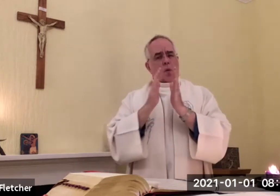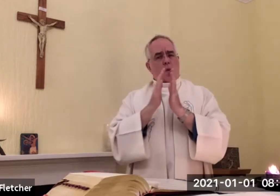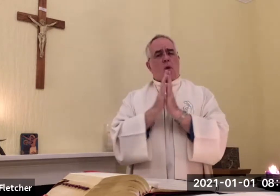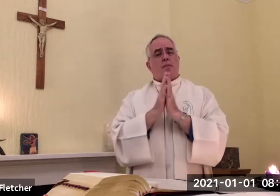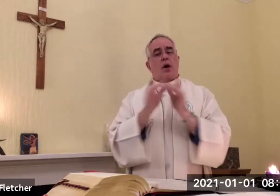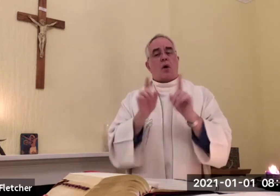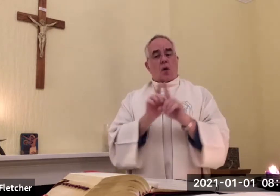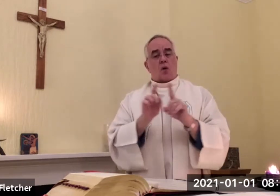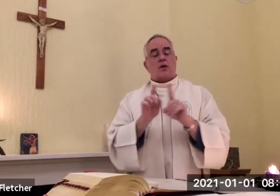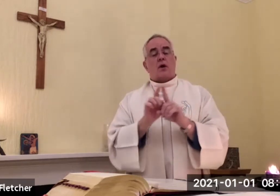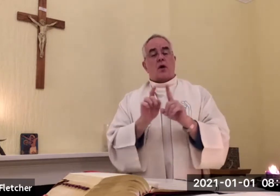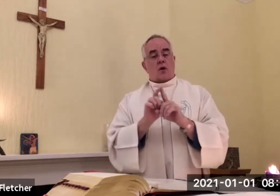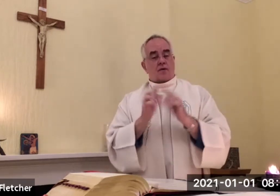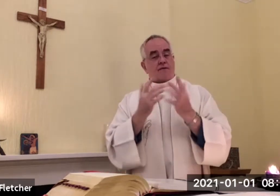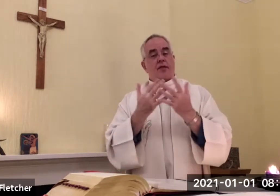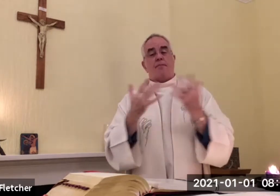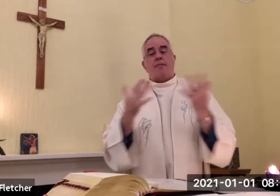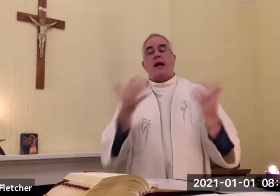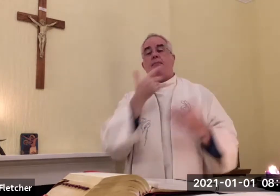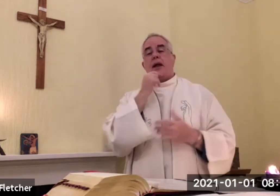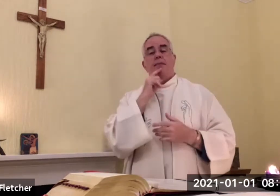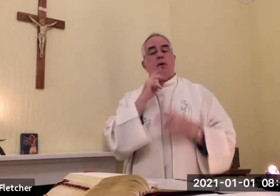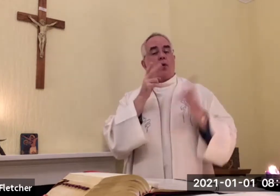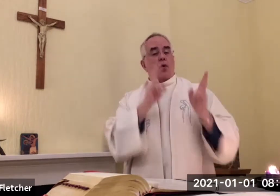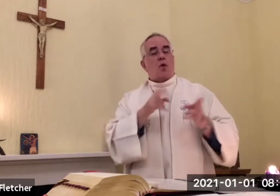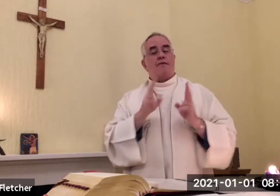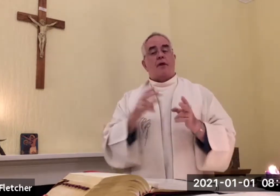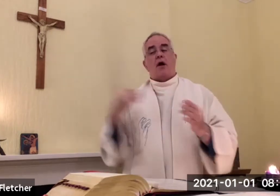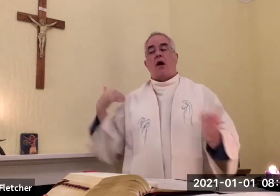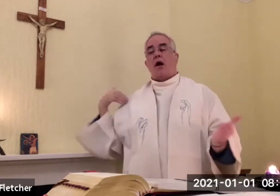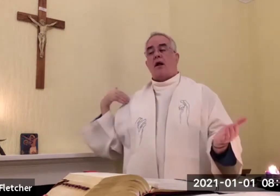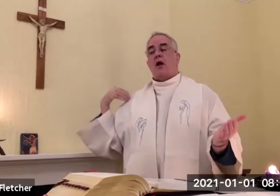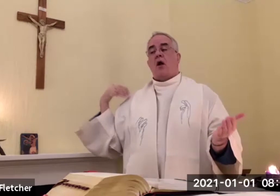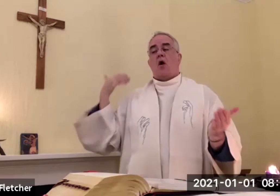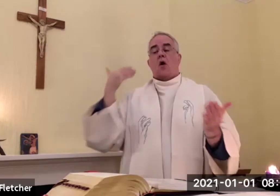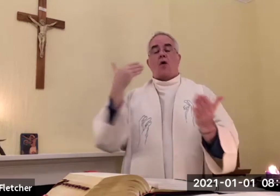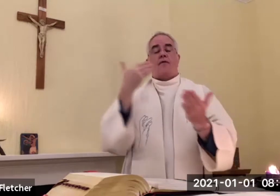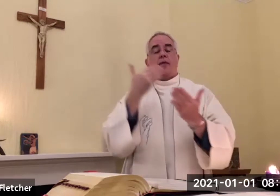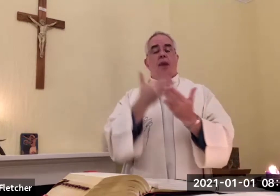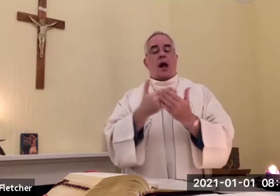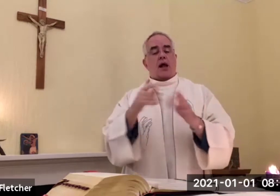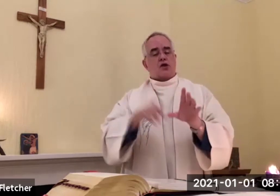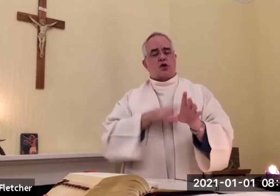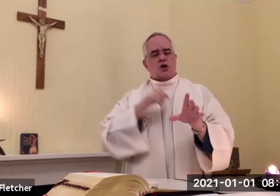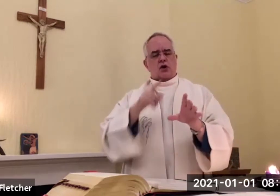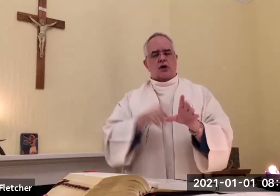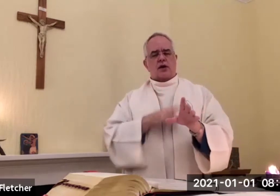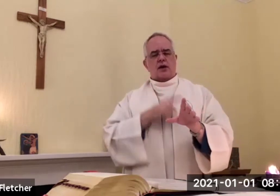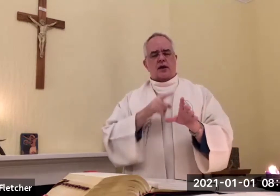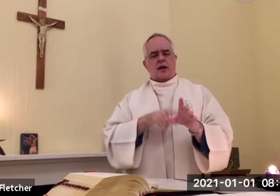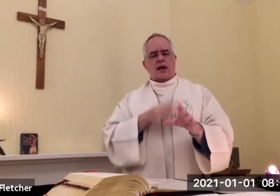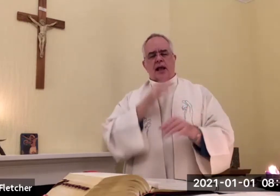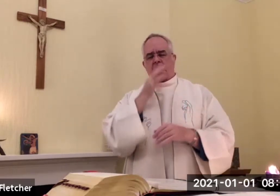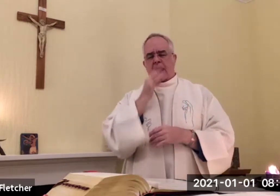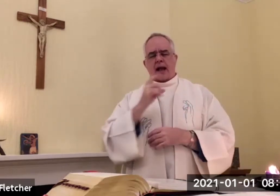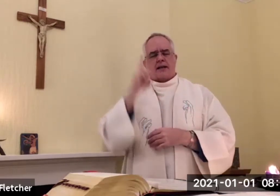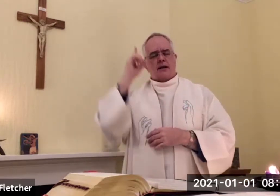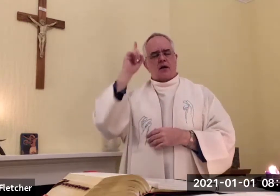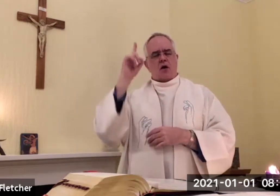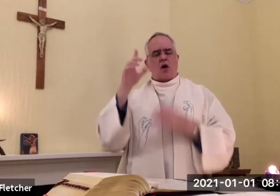We pray also for the many people who have died over the past year, asking God